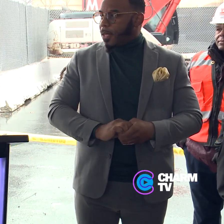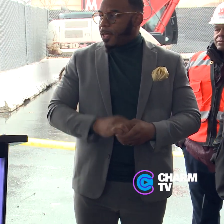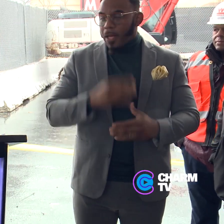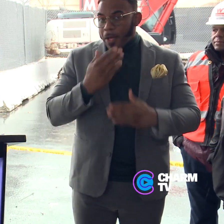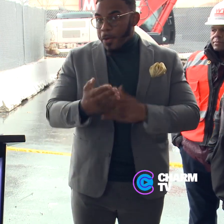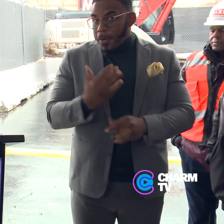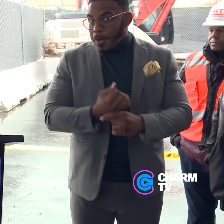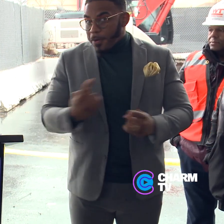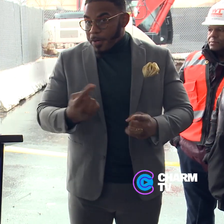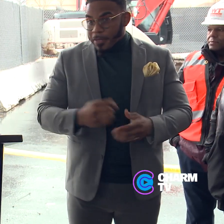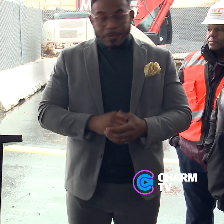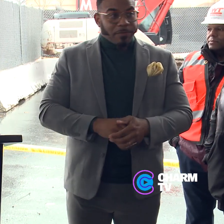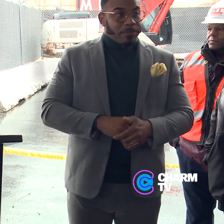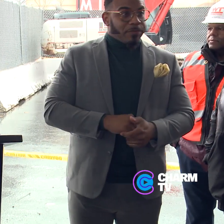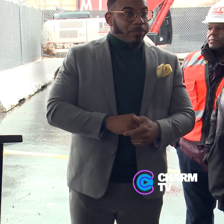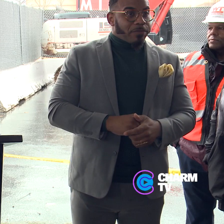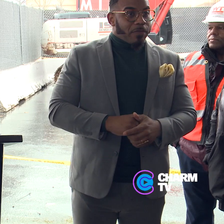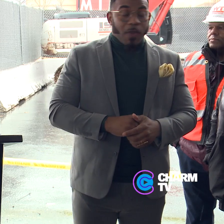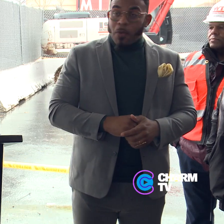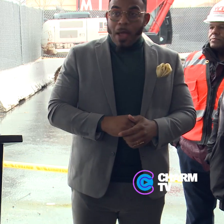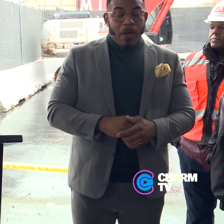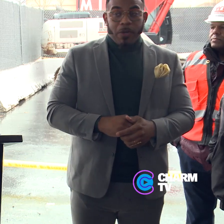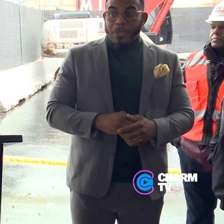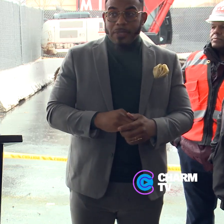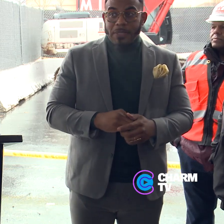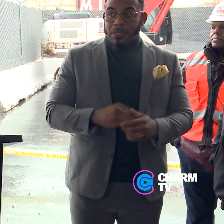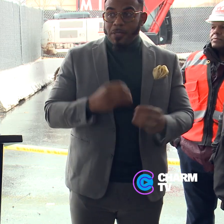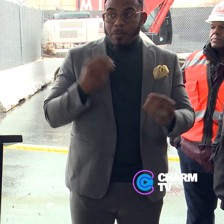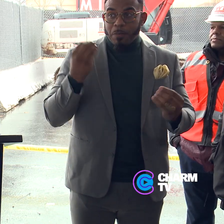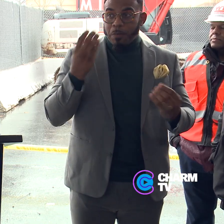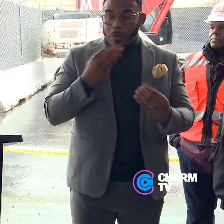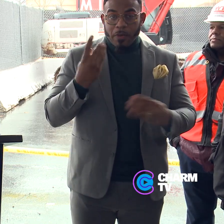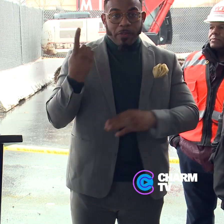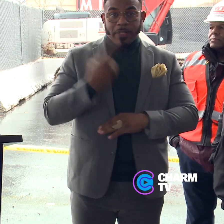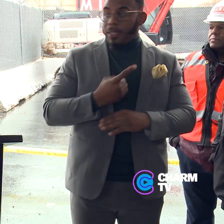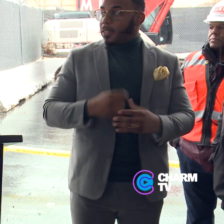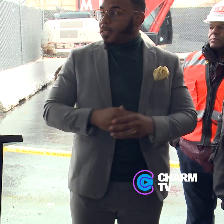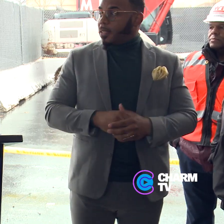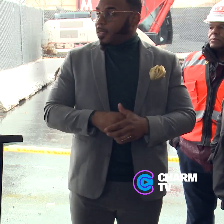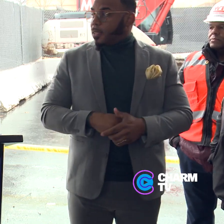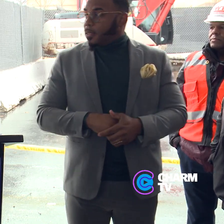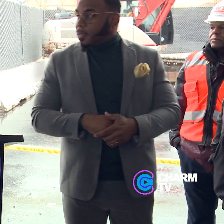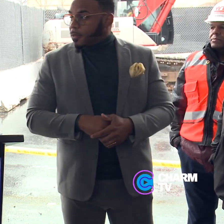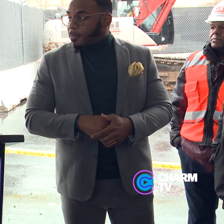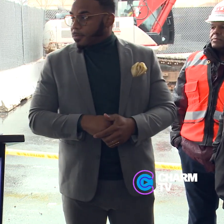Good morning, everyone. Wow, what a day.